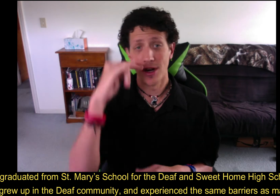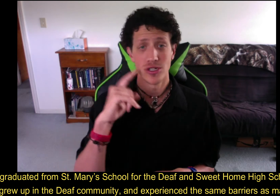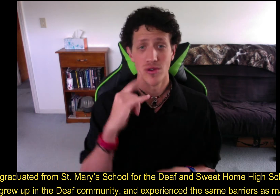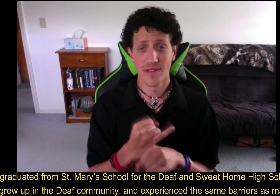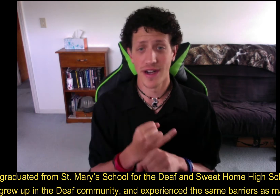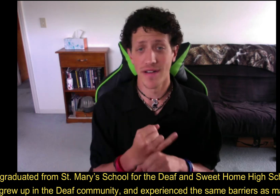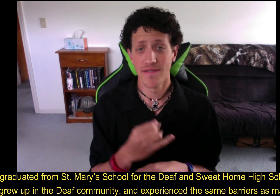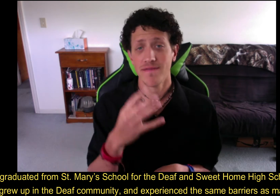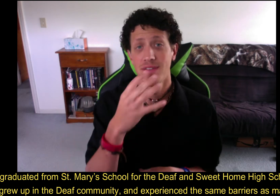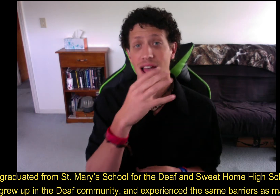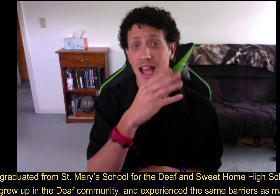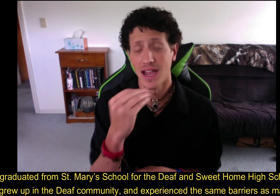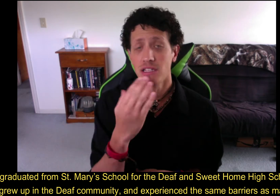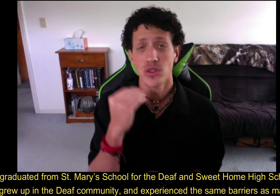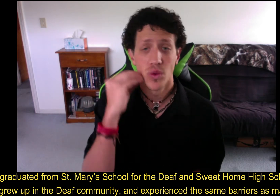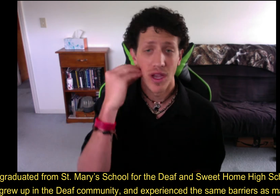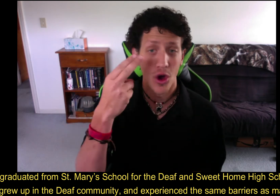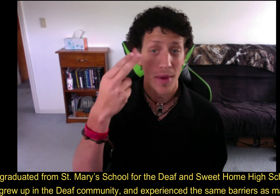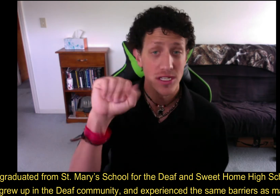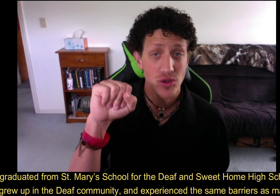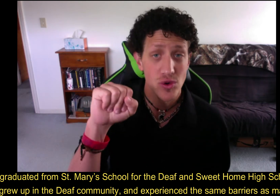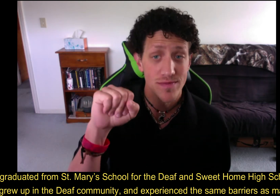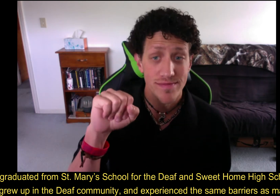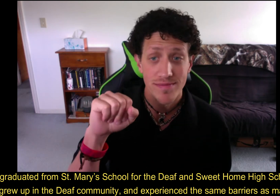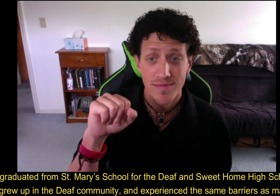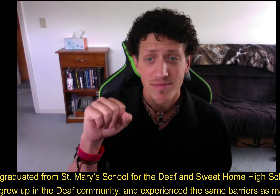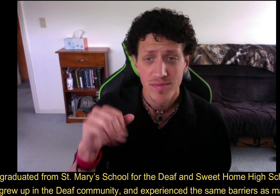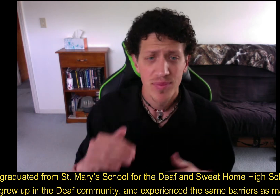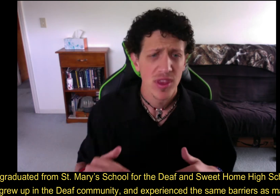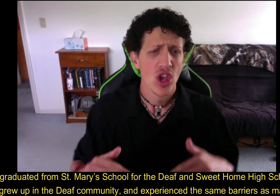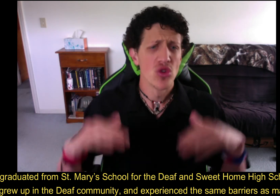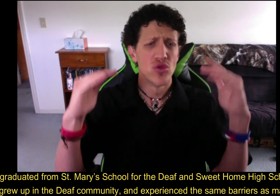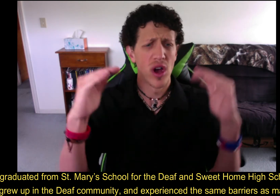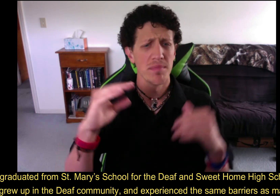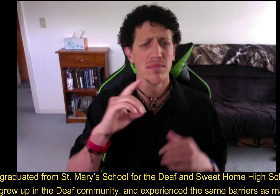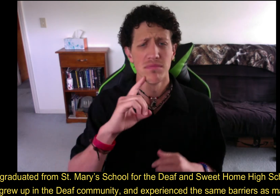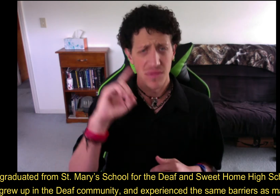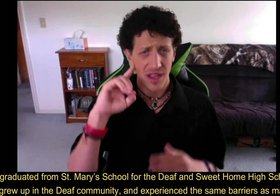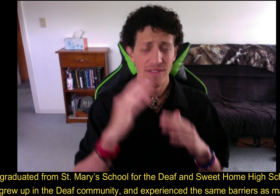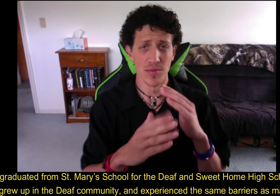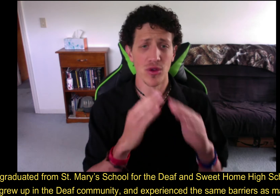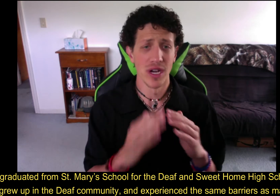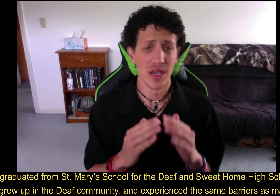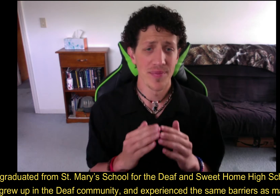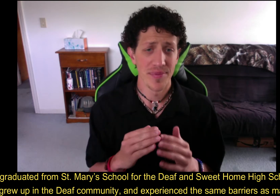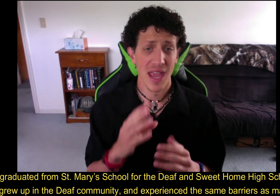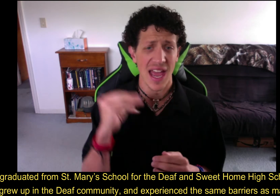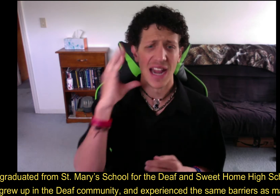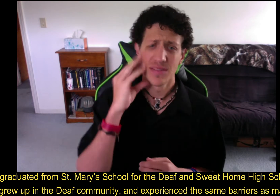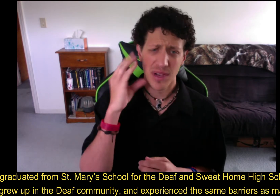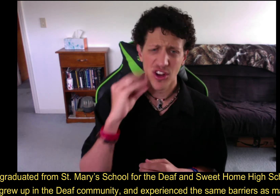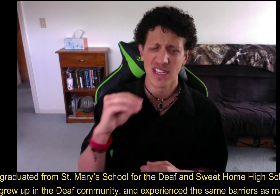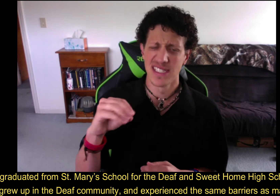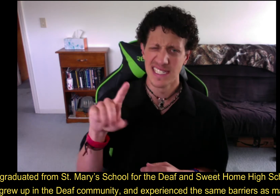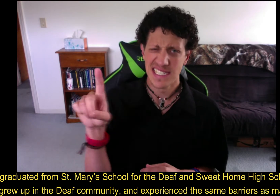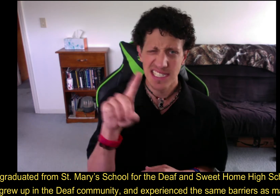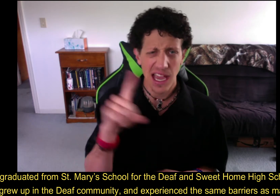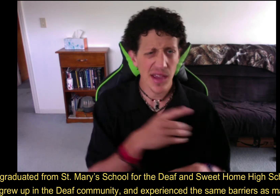Mary's School for the Deaf and Sweet Home High School. I grew up in Deaf community and experienced the same